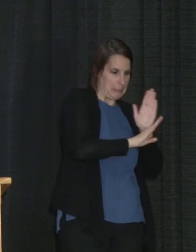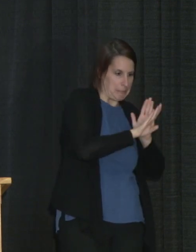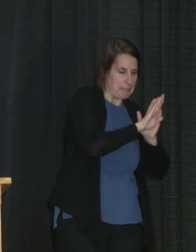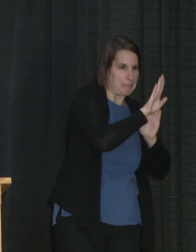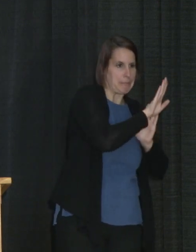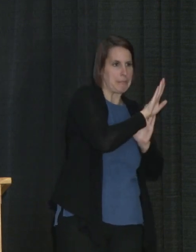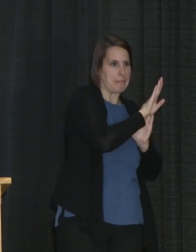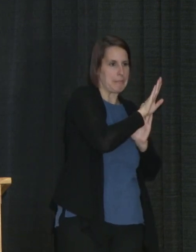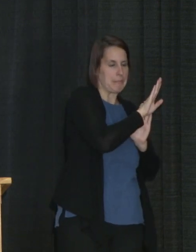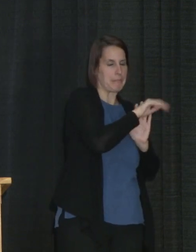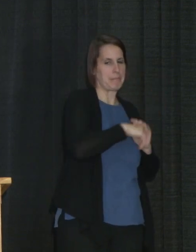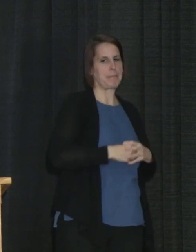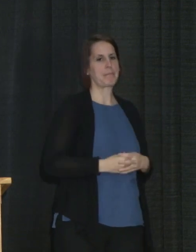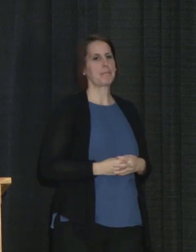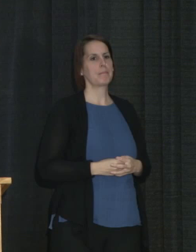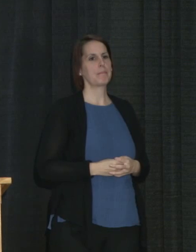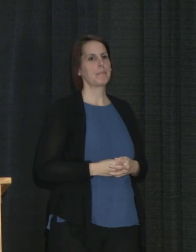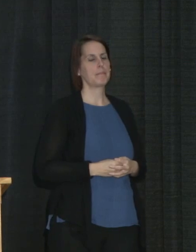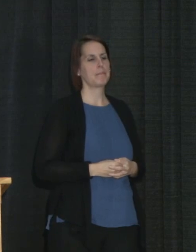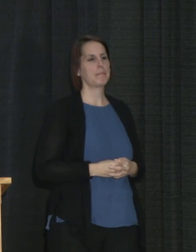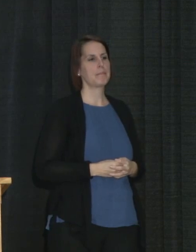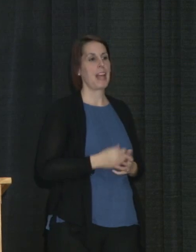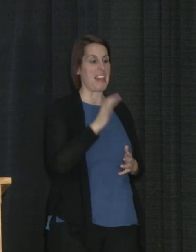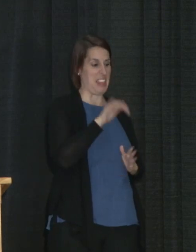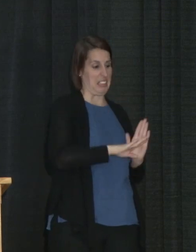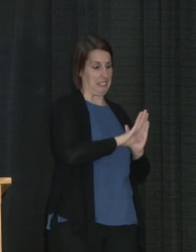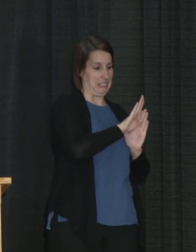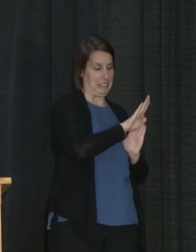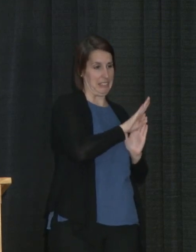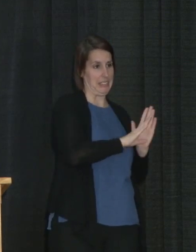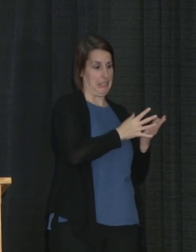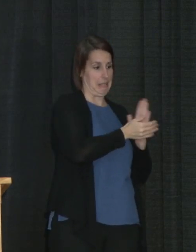obtained here at NSCC, and layer that